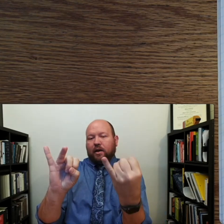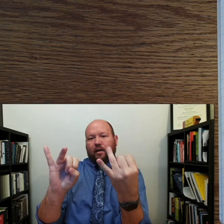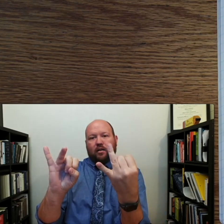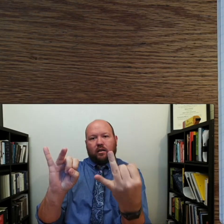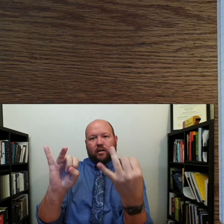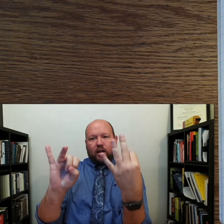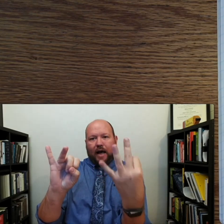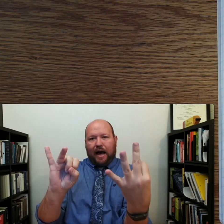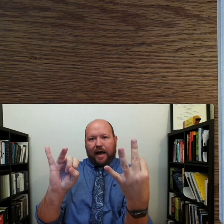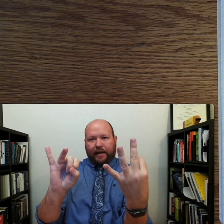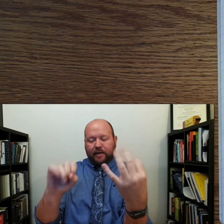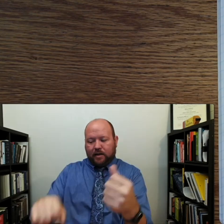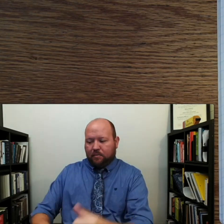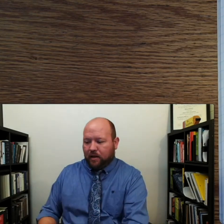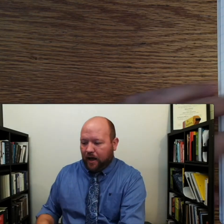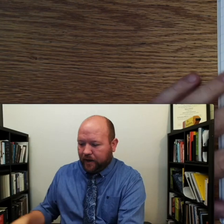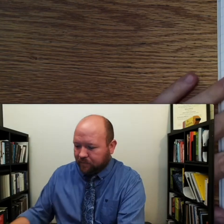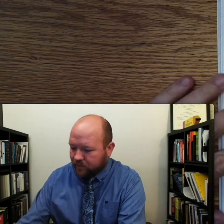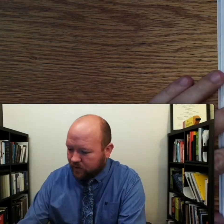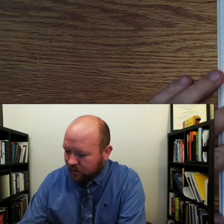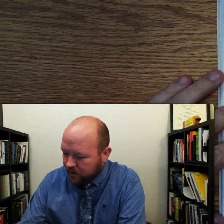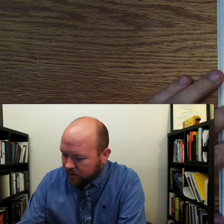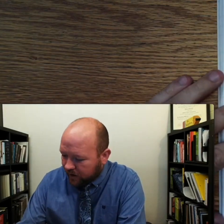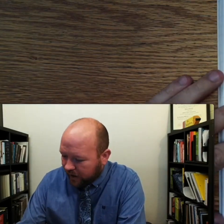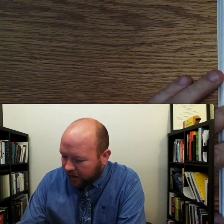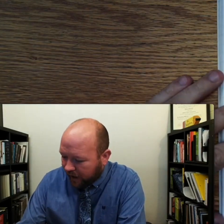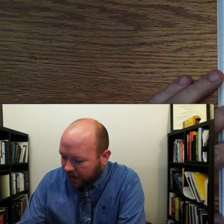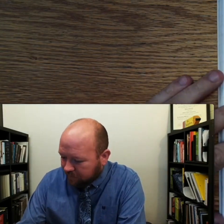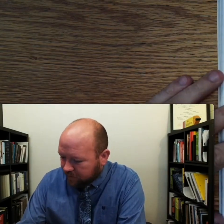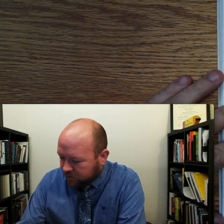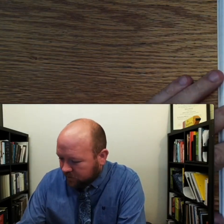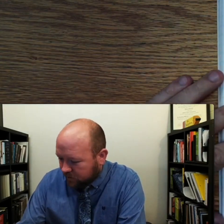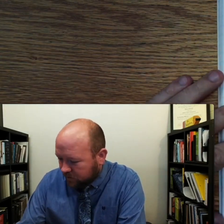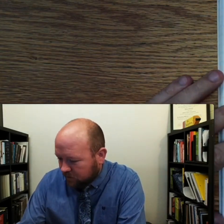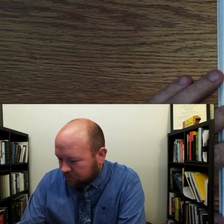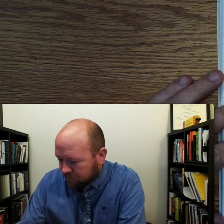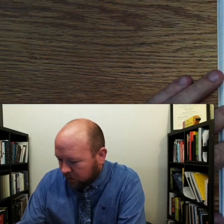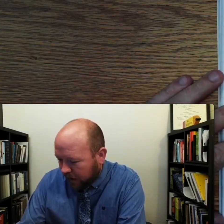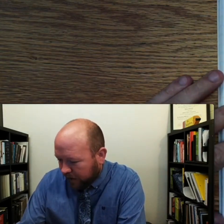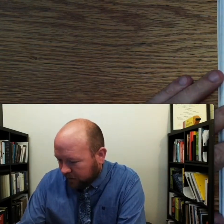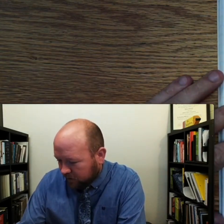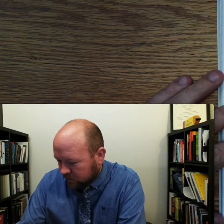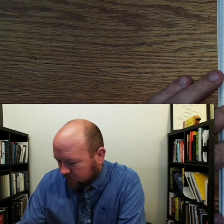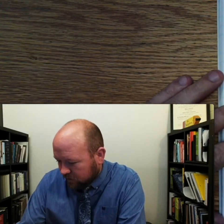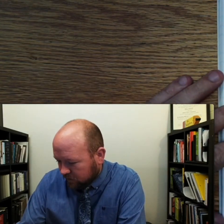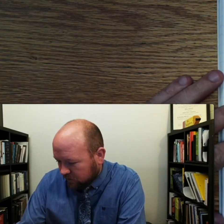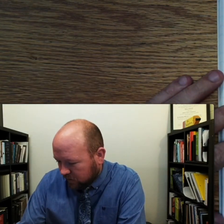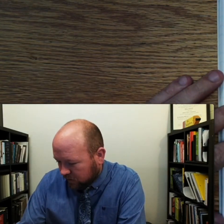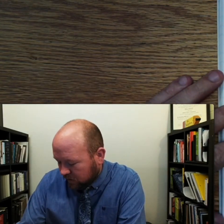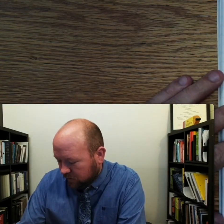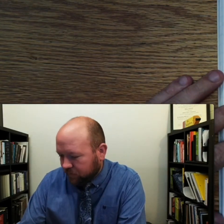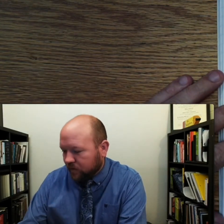p, l, I, apply, app, apply.